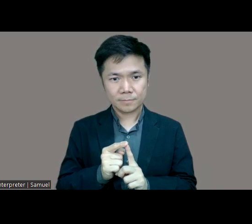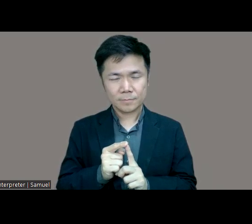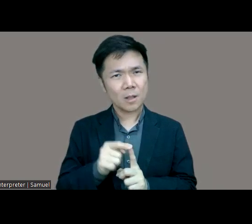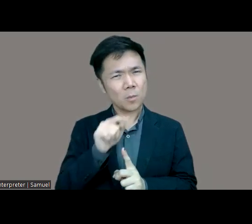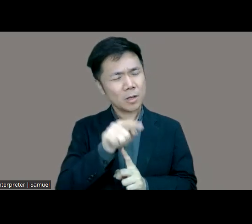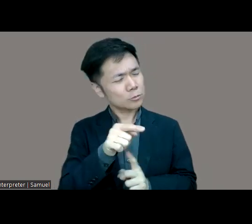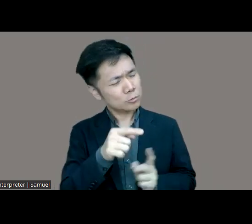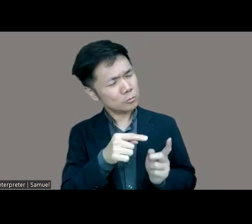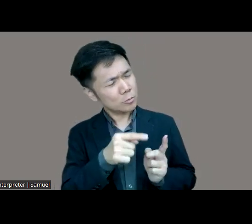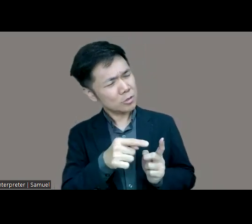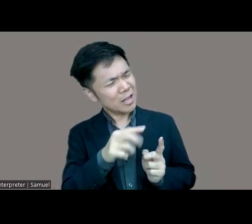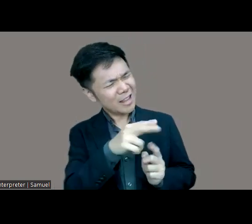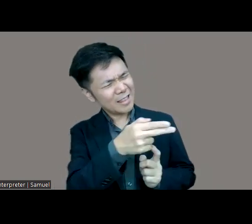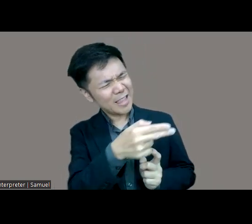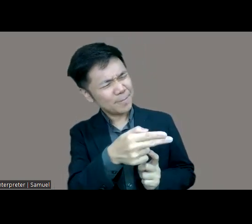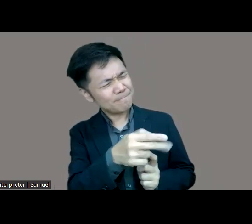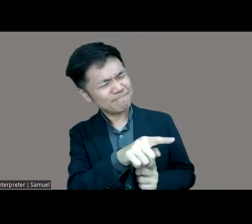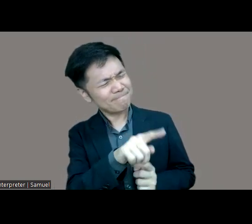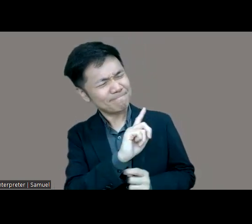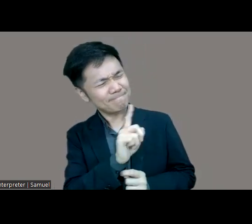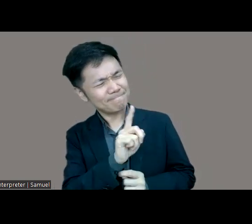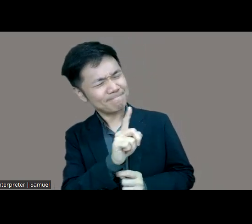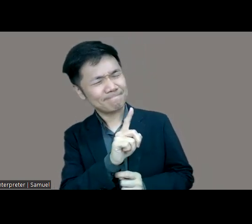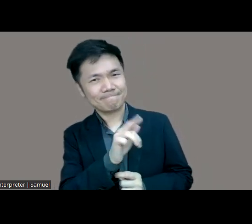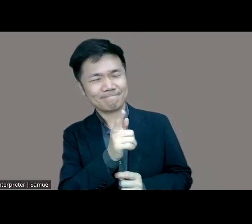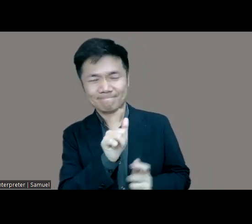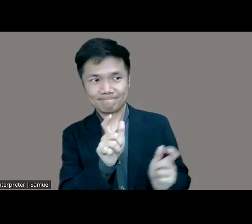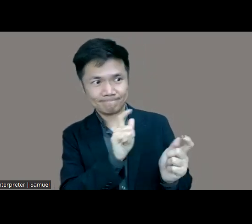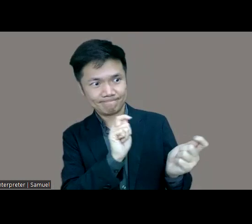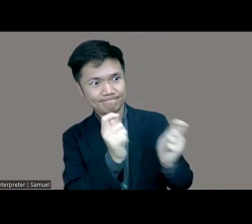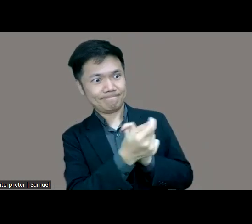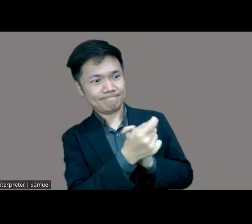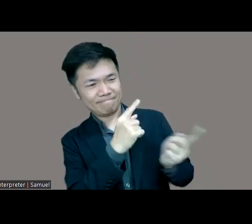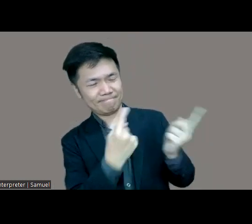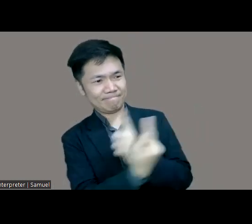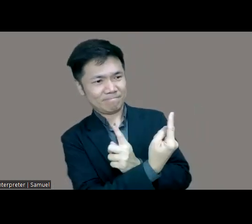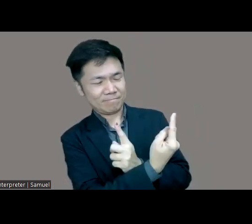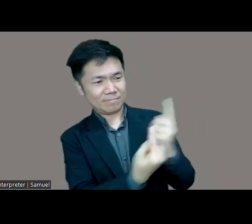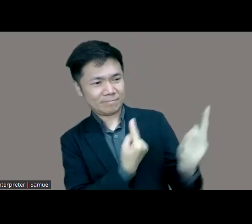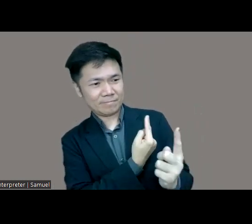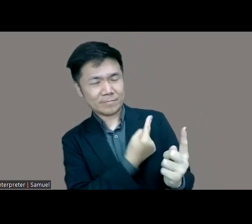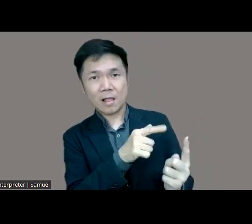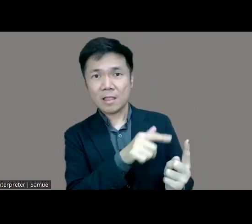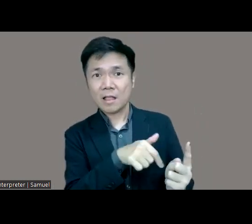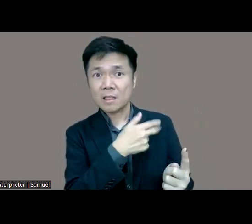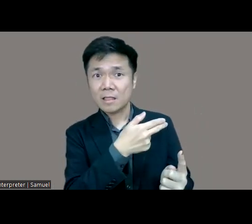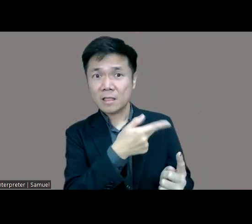misrepresentation of names. It has come a problem when a